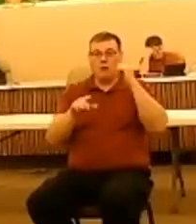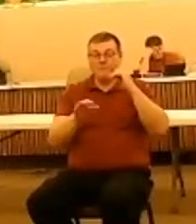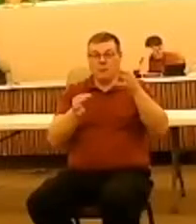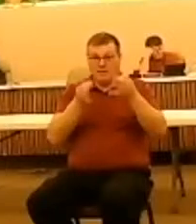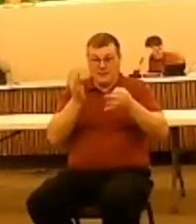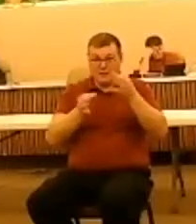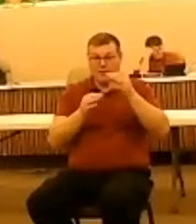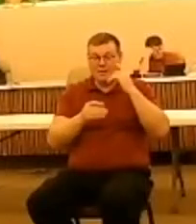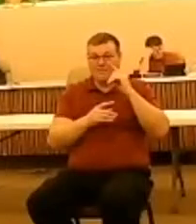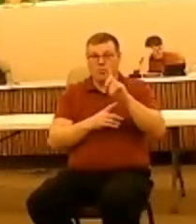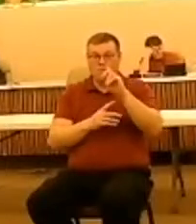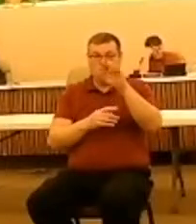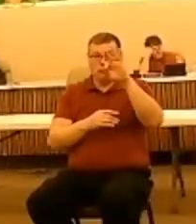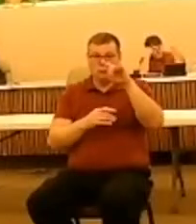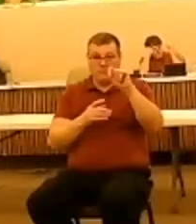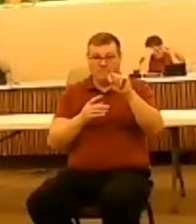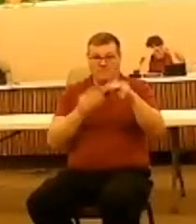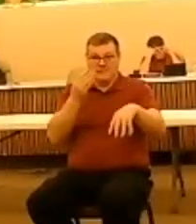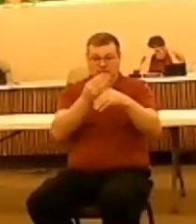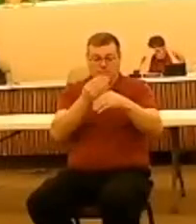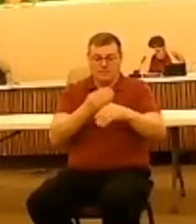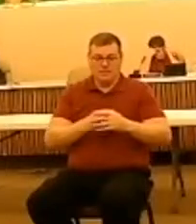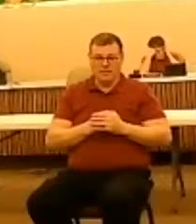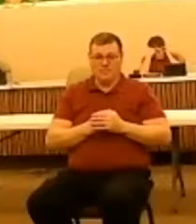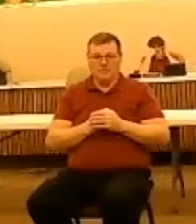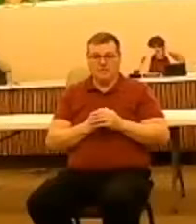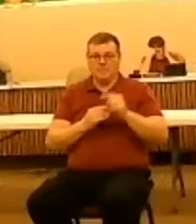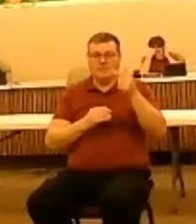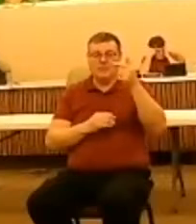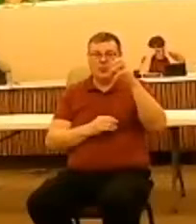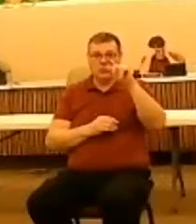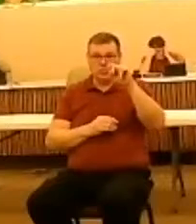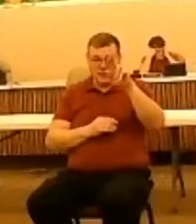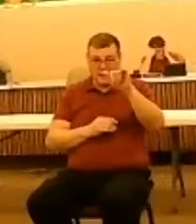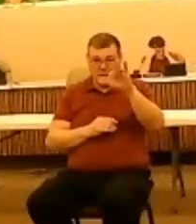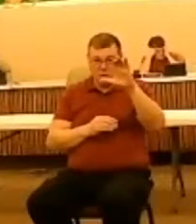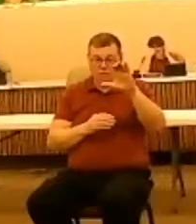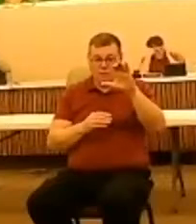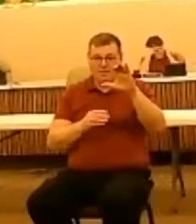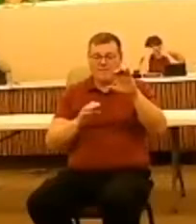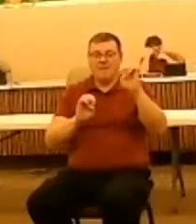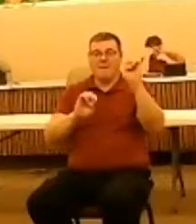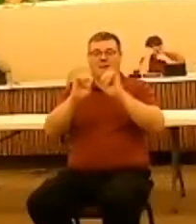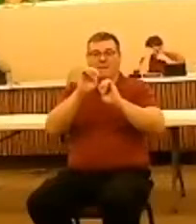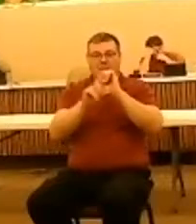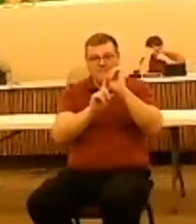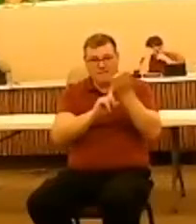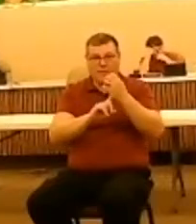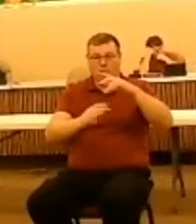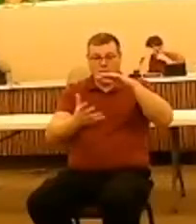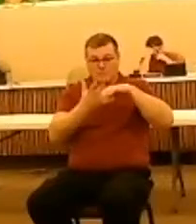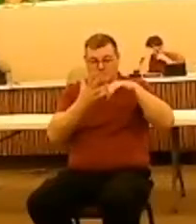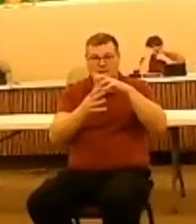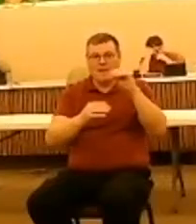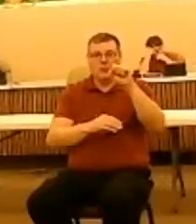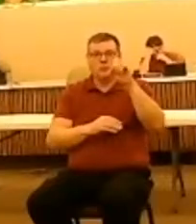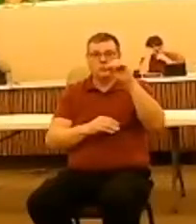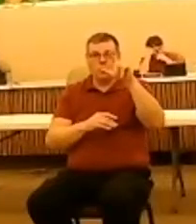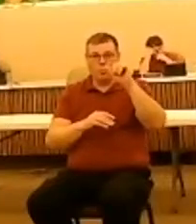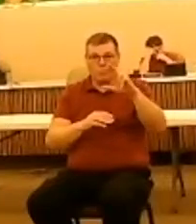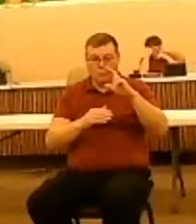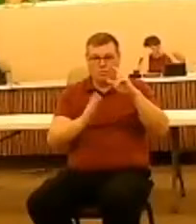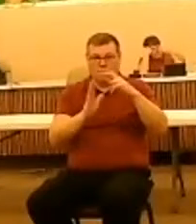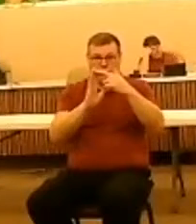for the draft supplement generic environmental impact statement for incentive zoning and solar regulation.